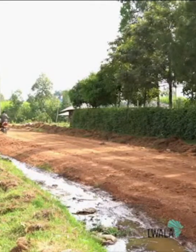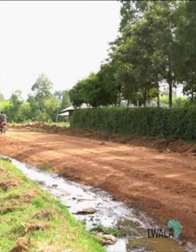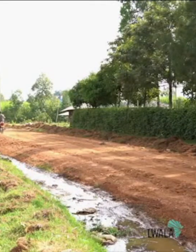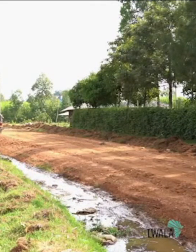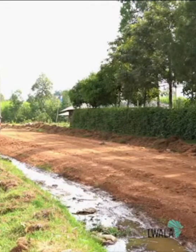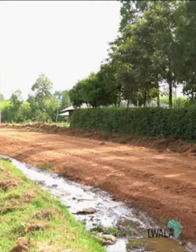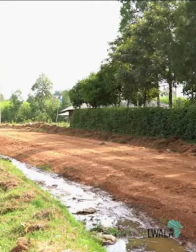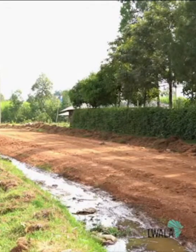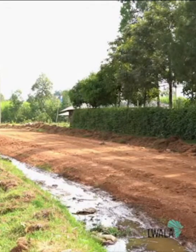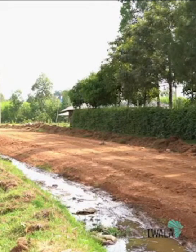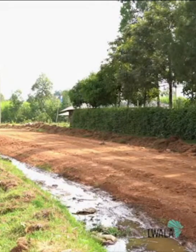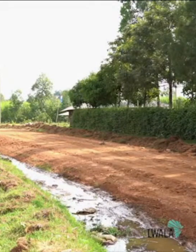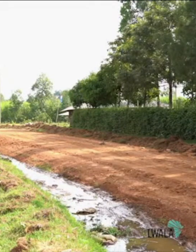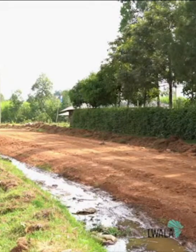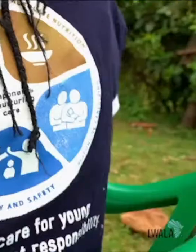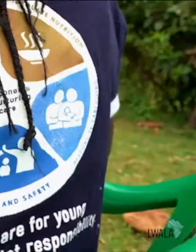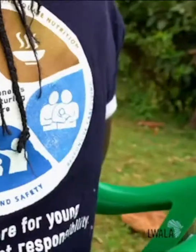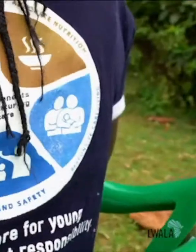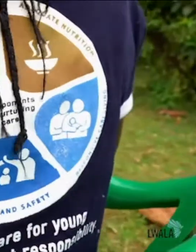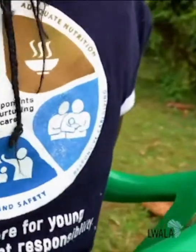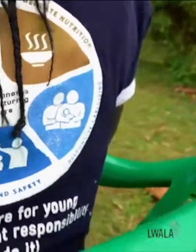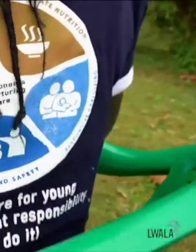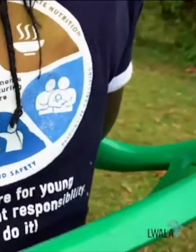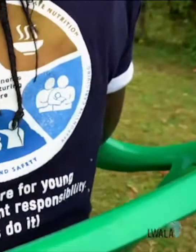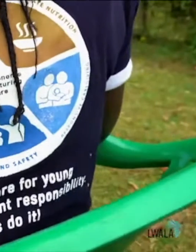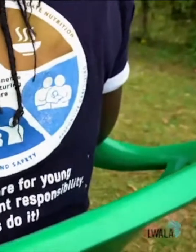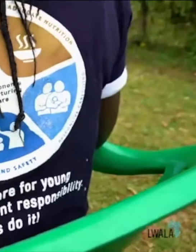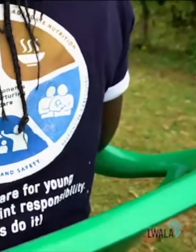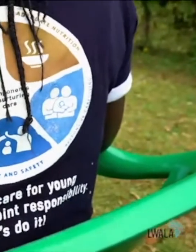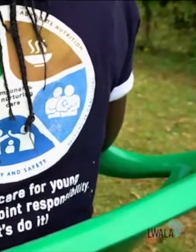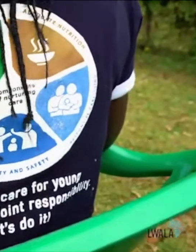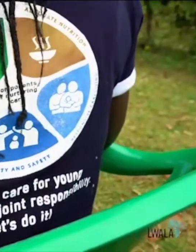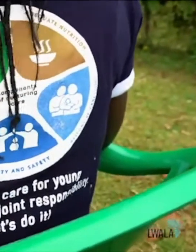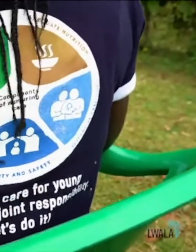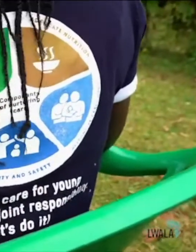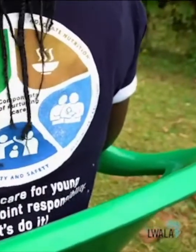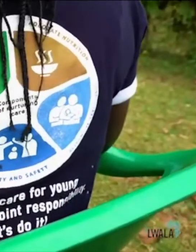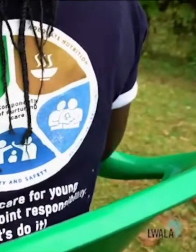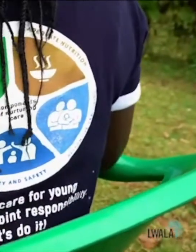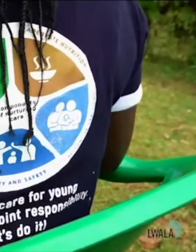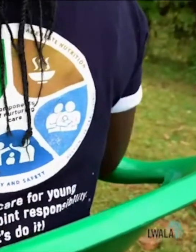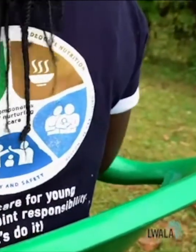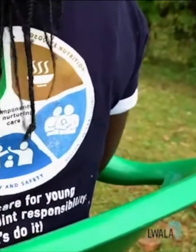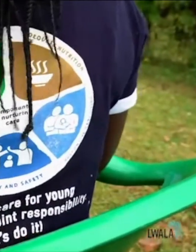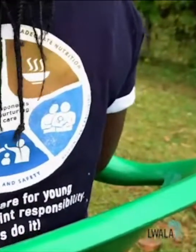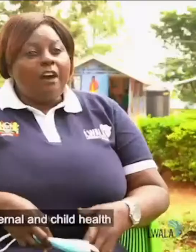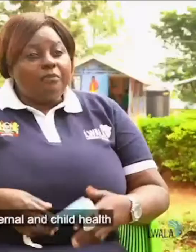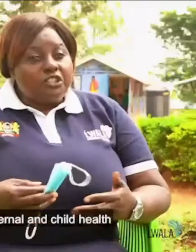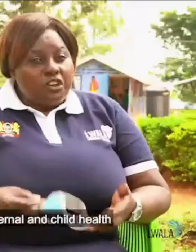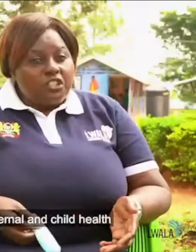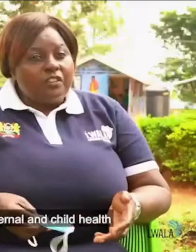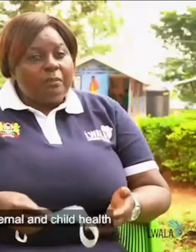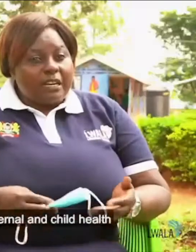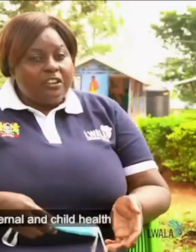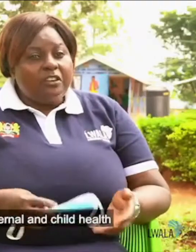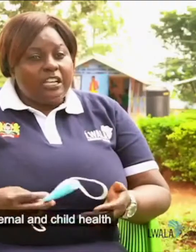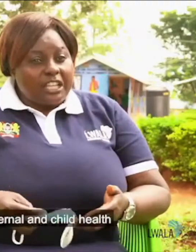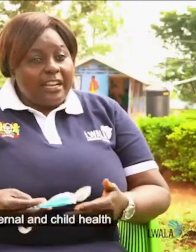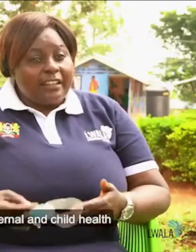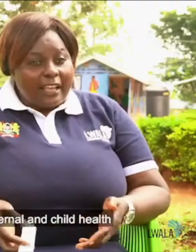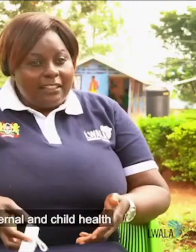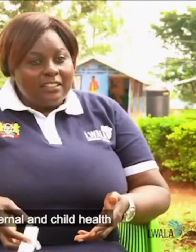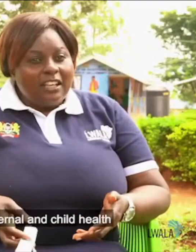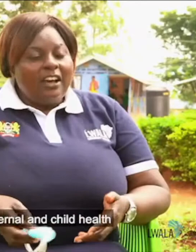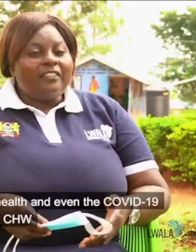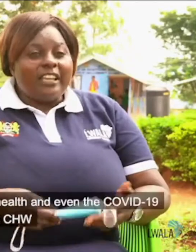components and care for child development into its community health services to further improve health outcomes for young children. I've been taught on the maternal and